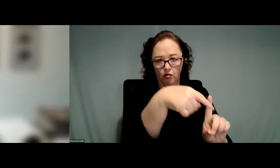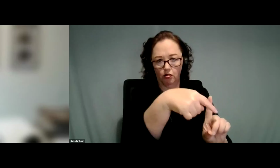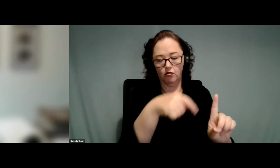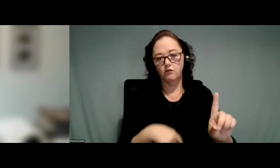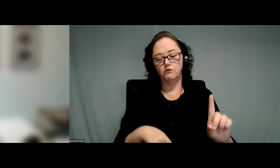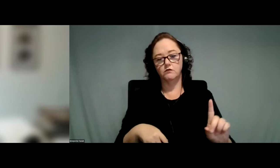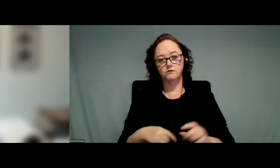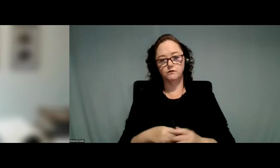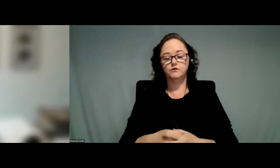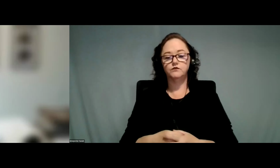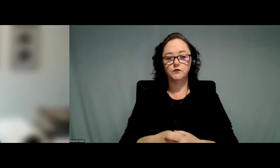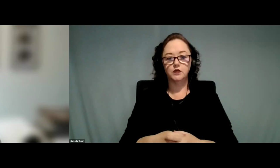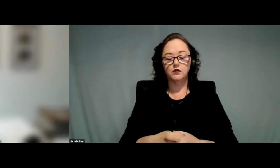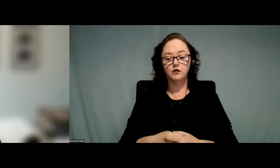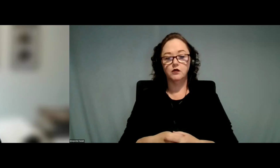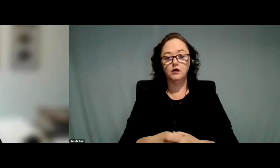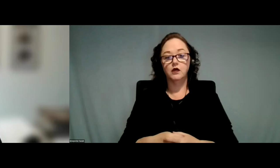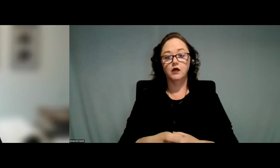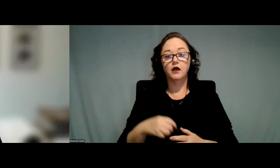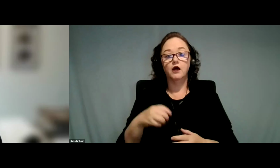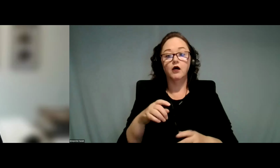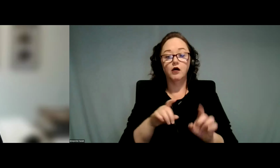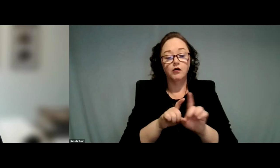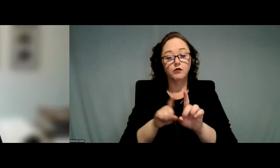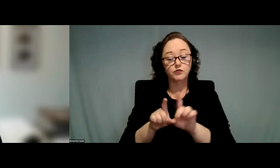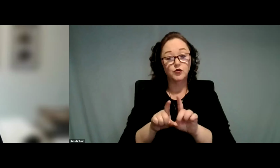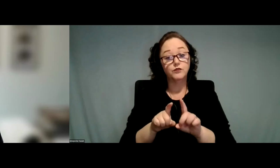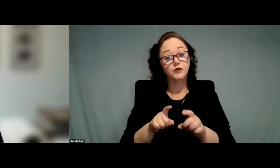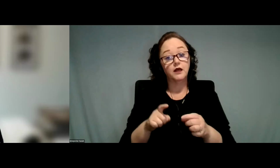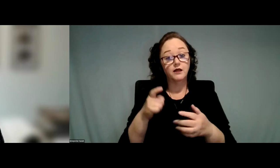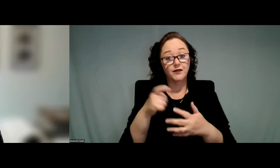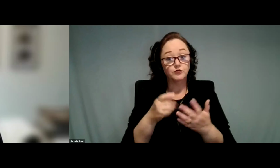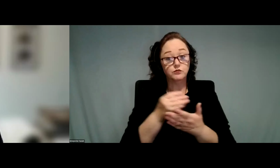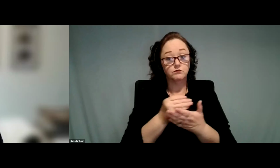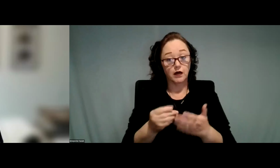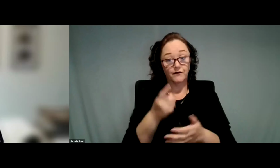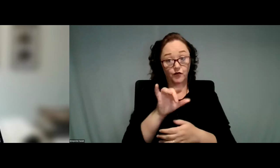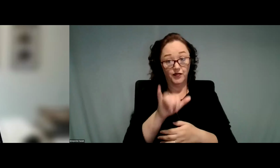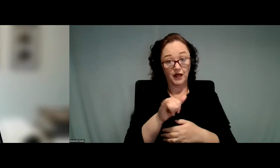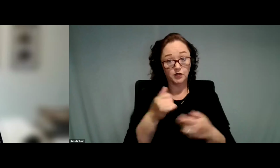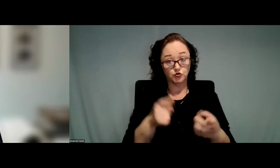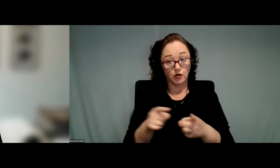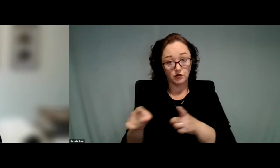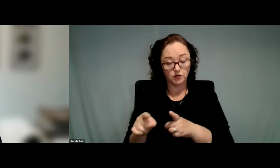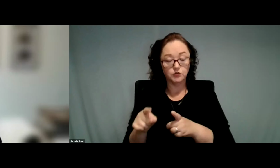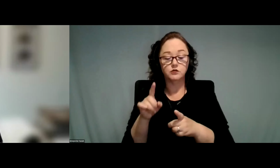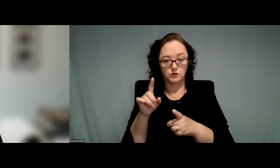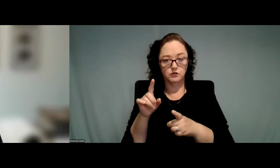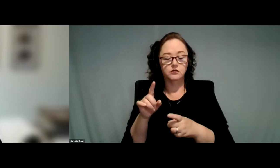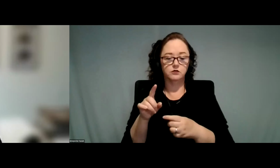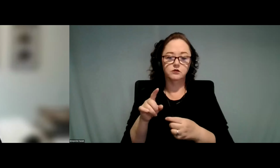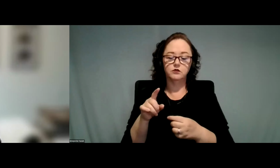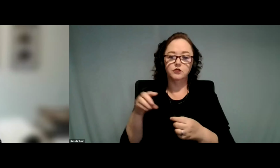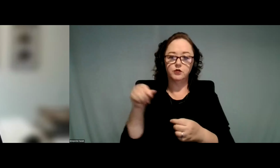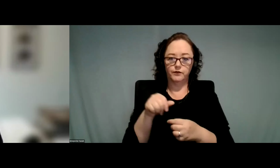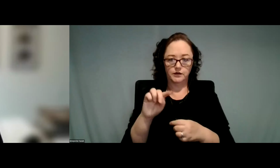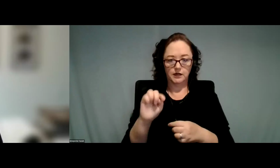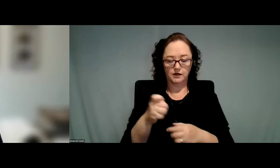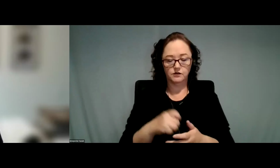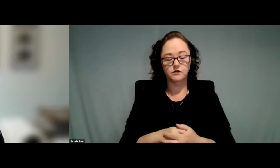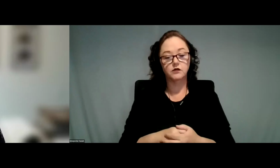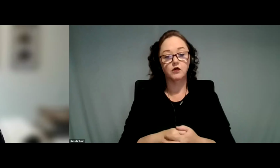the goods that you buy for that wholesale transaction. The other thing is, you may make sales to an entity that